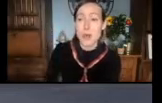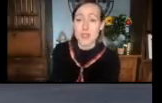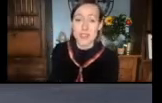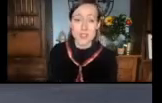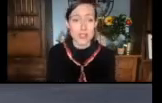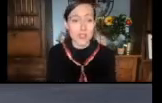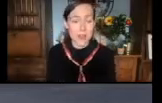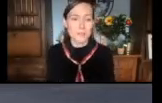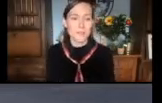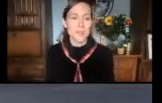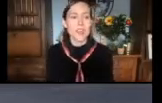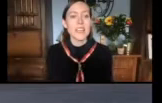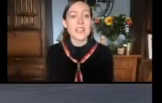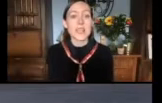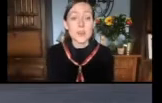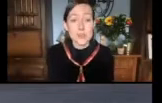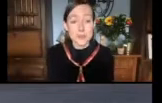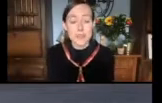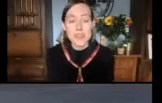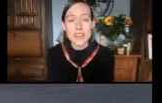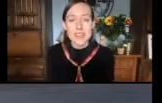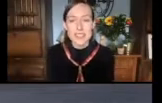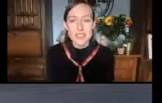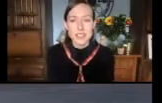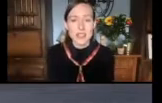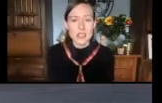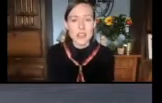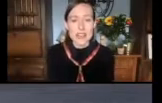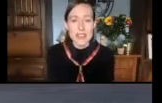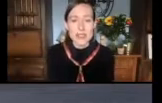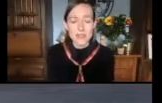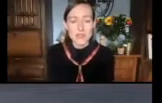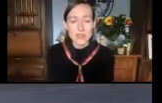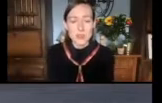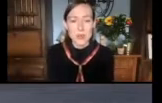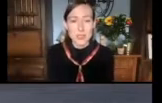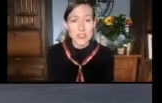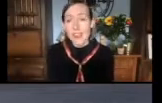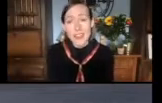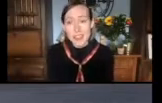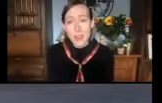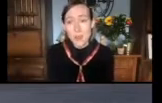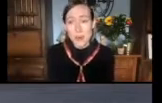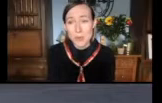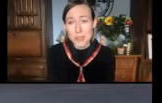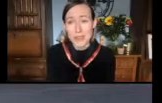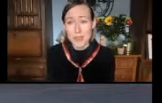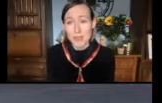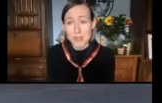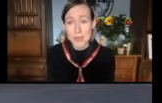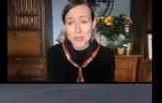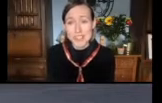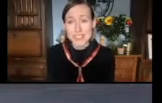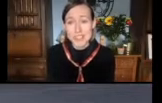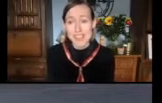spell things to them. Number three is to learn at least 50 words. I think you'll probably learn